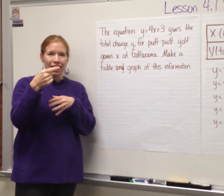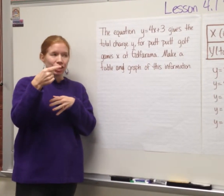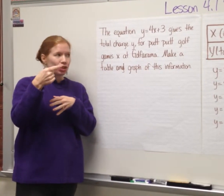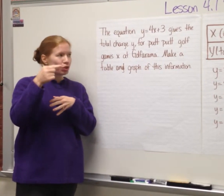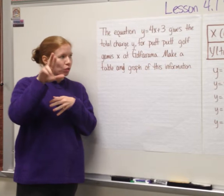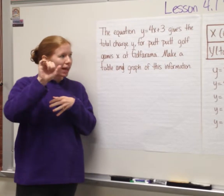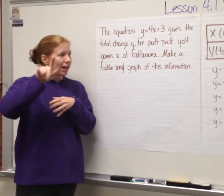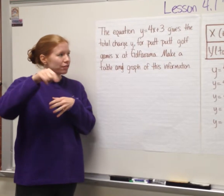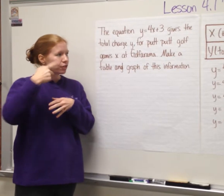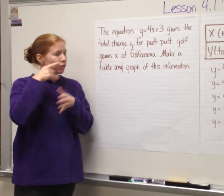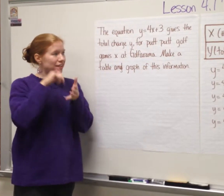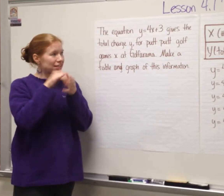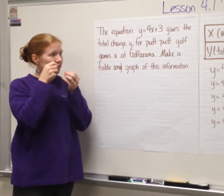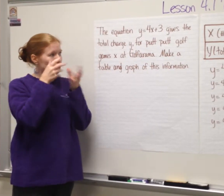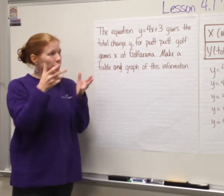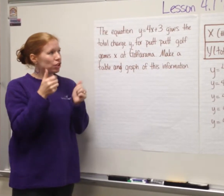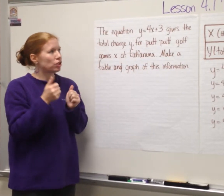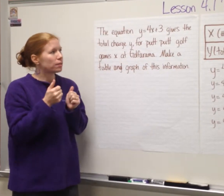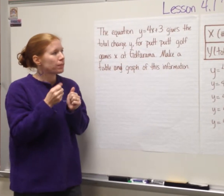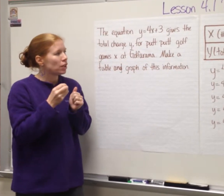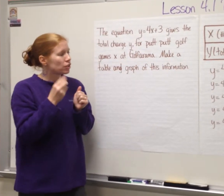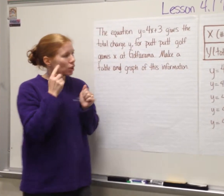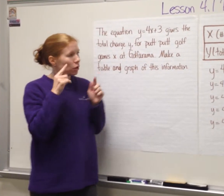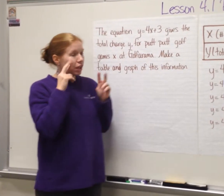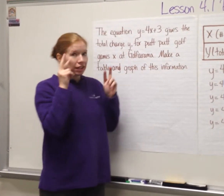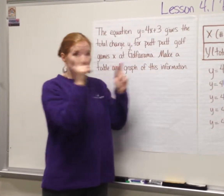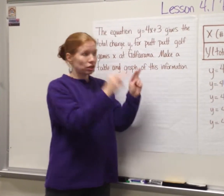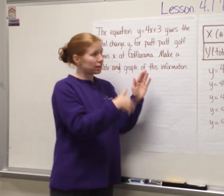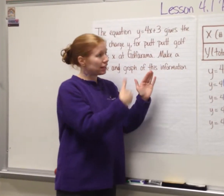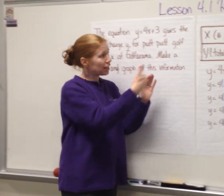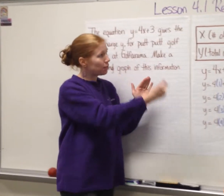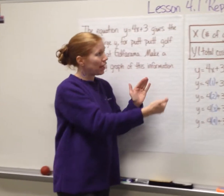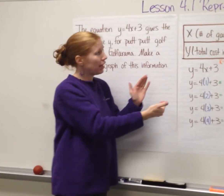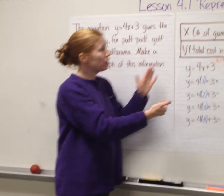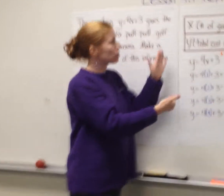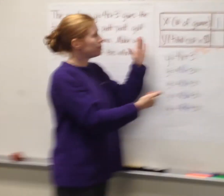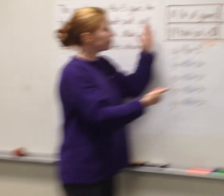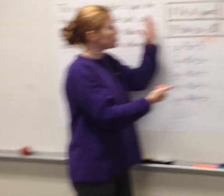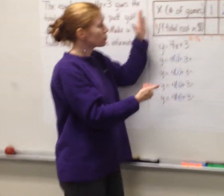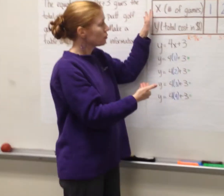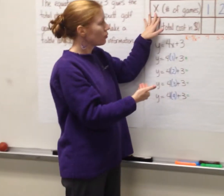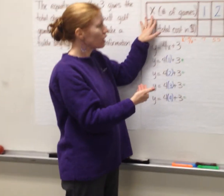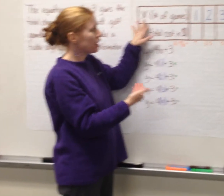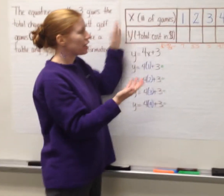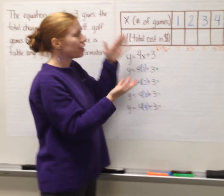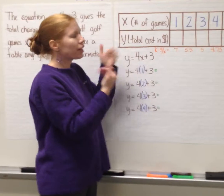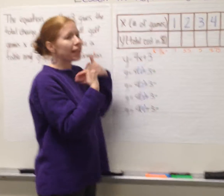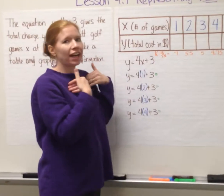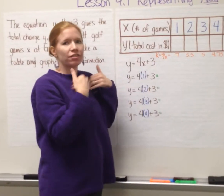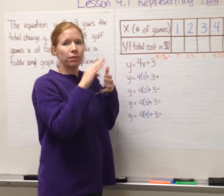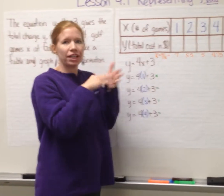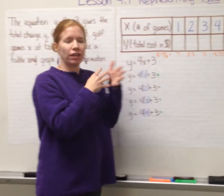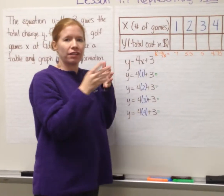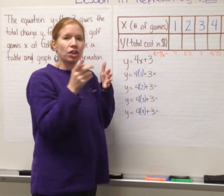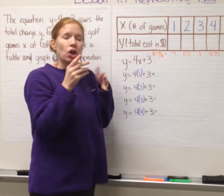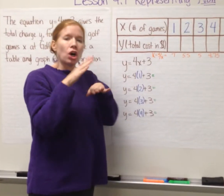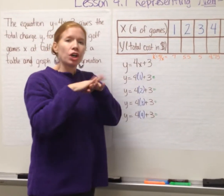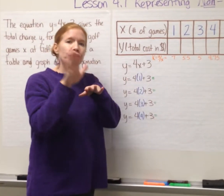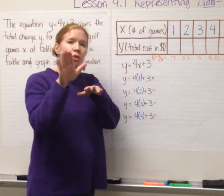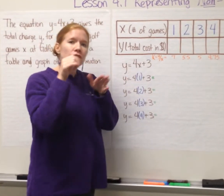a graph for this information. So let's look at the next page. Okay, here I have my graph. On your